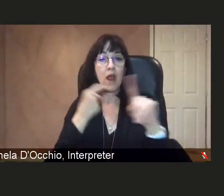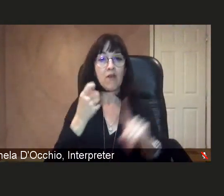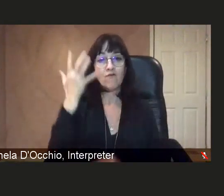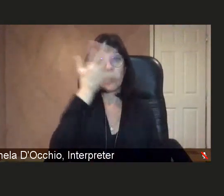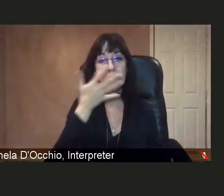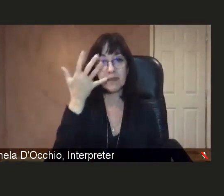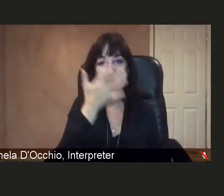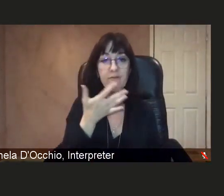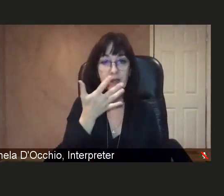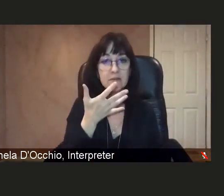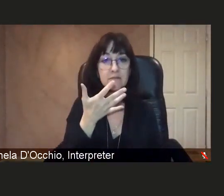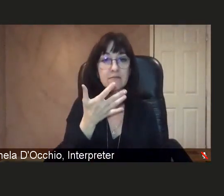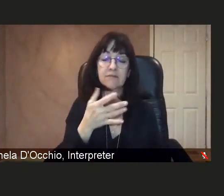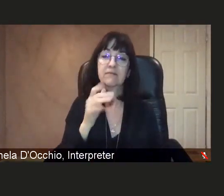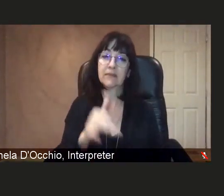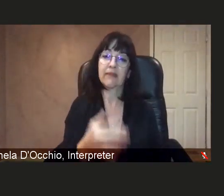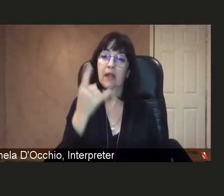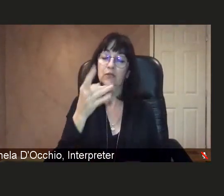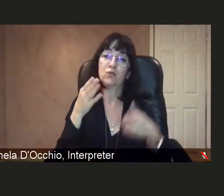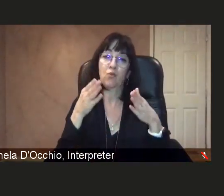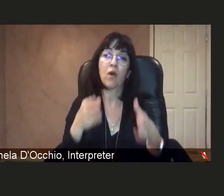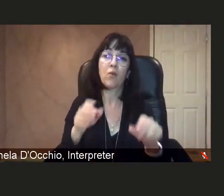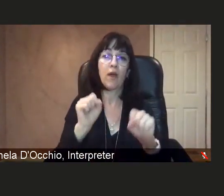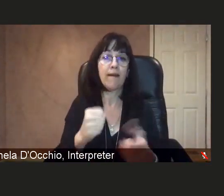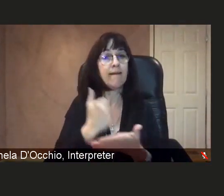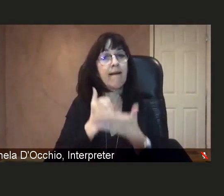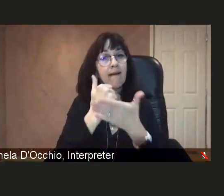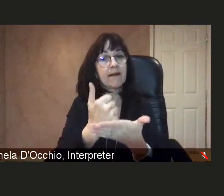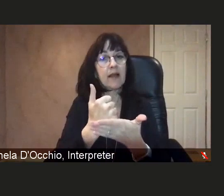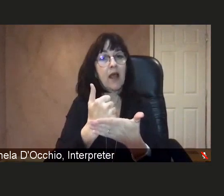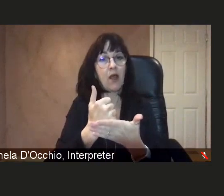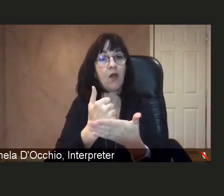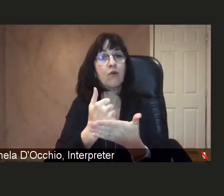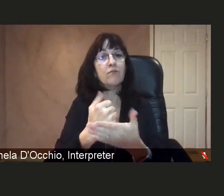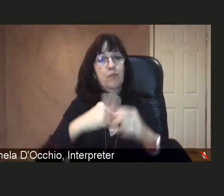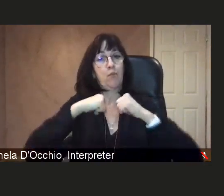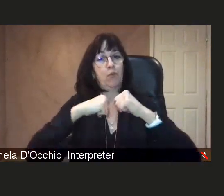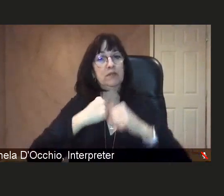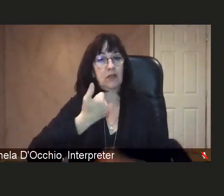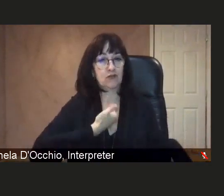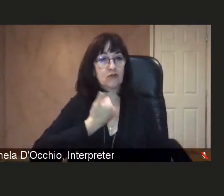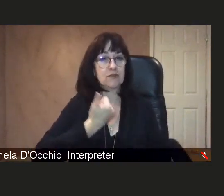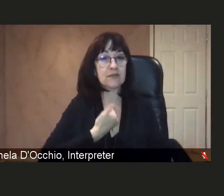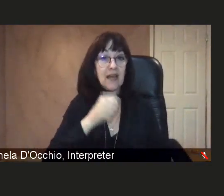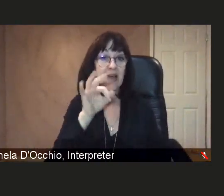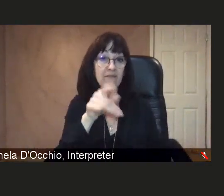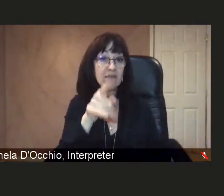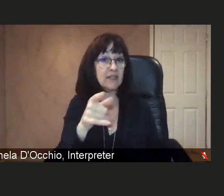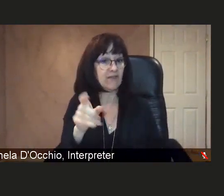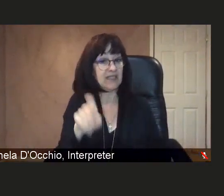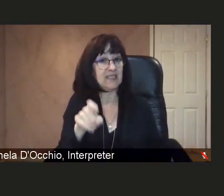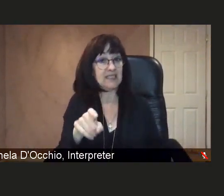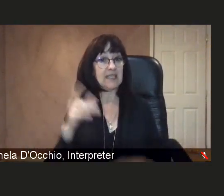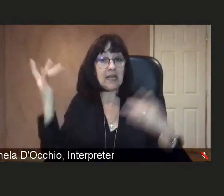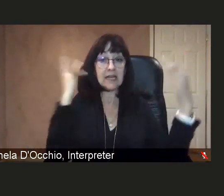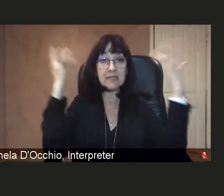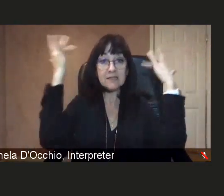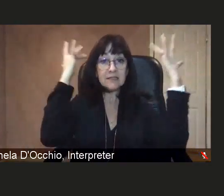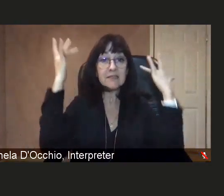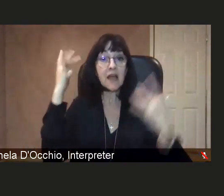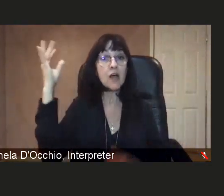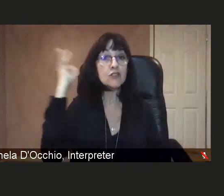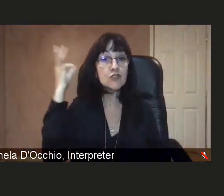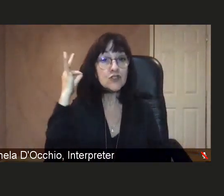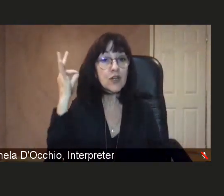contained. That's one of the ways that you can help protect yourself. If you do have to touch your hair or adjust your hair, you want to go ahead and wash